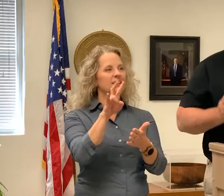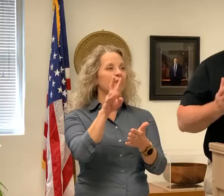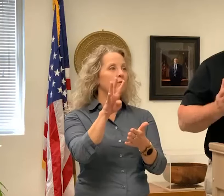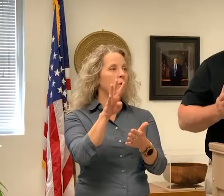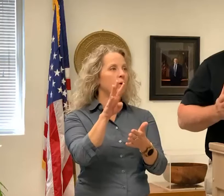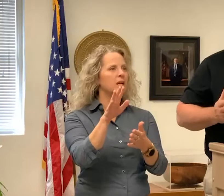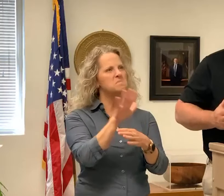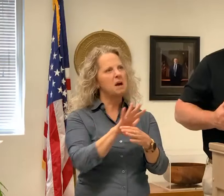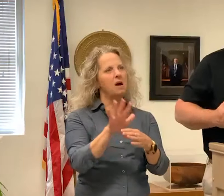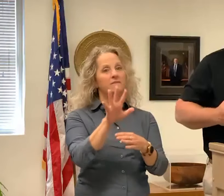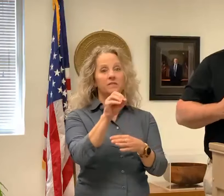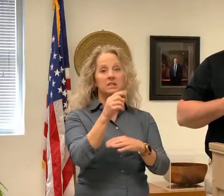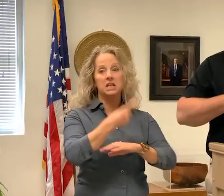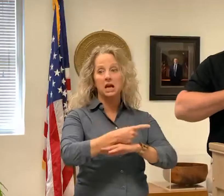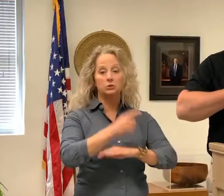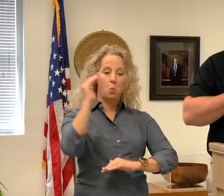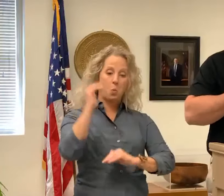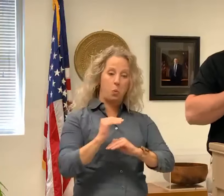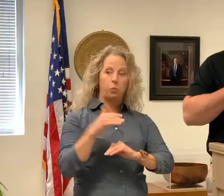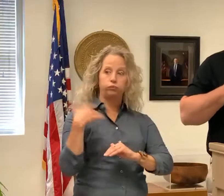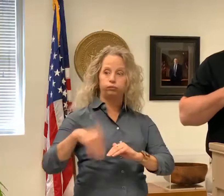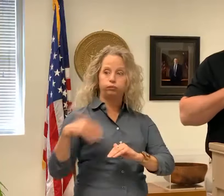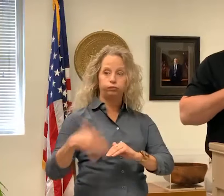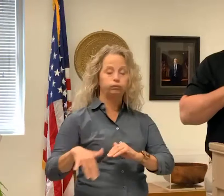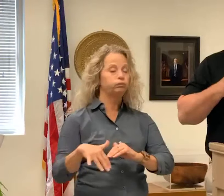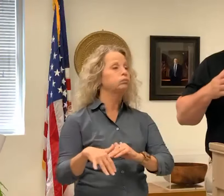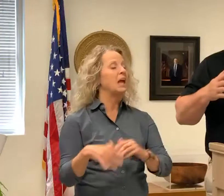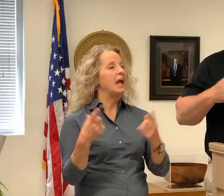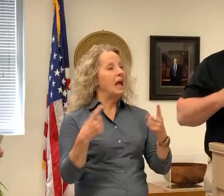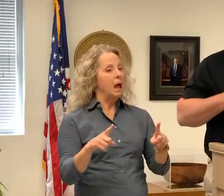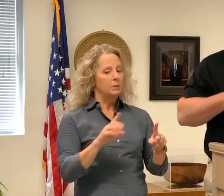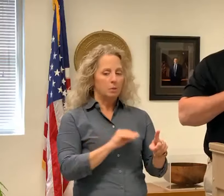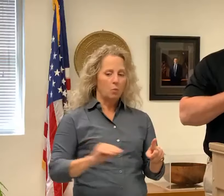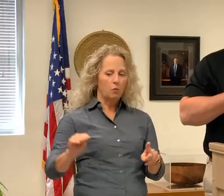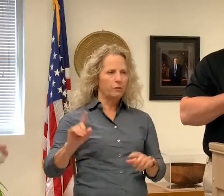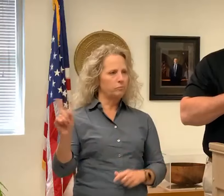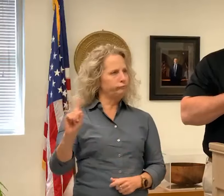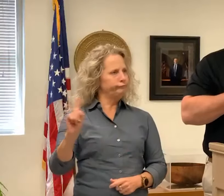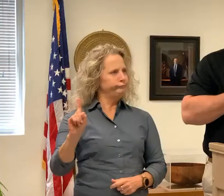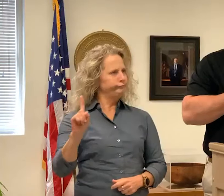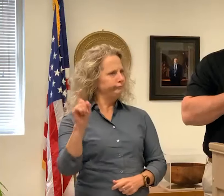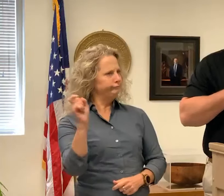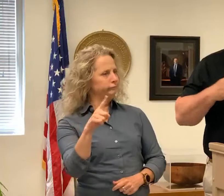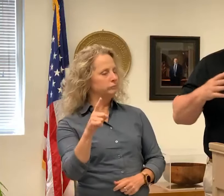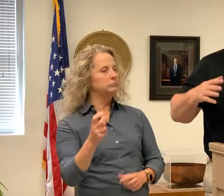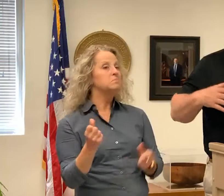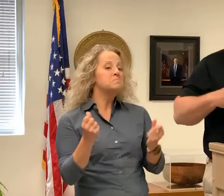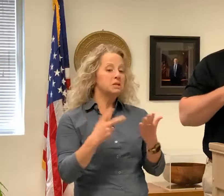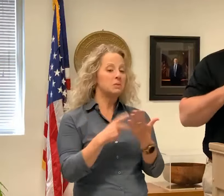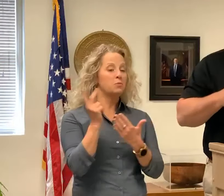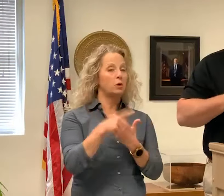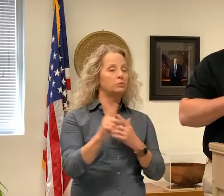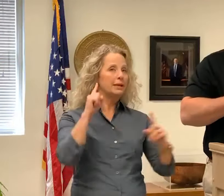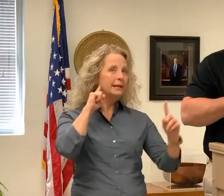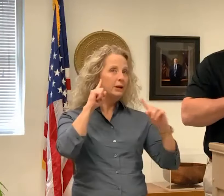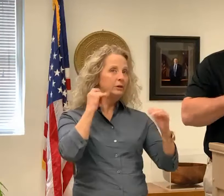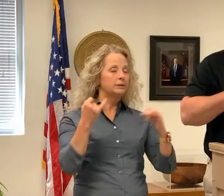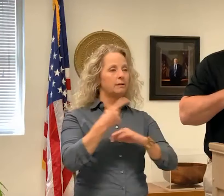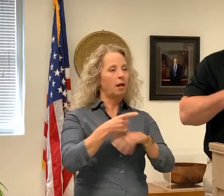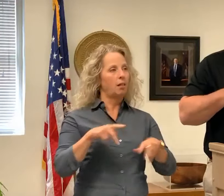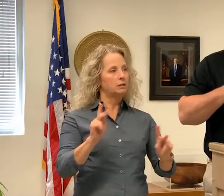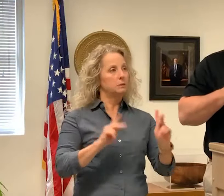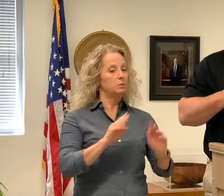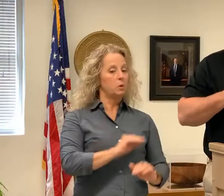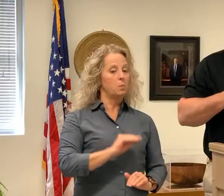difference in about 50 days. And so what's happening? Where are they moving to? There's a lot of programs, as you're hearing today, that